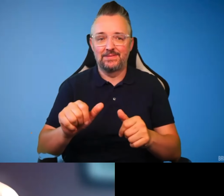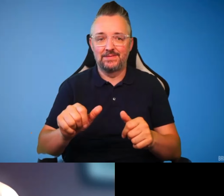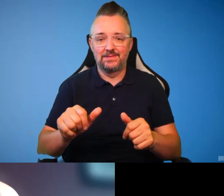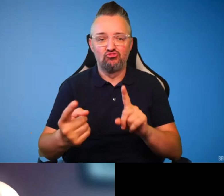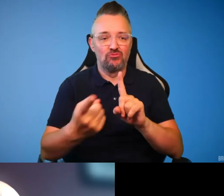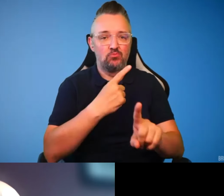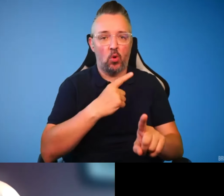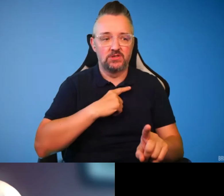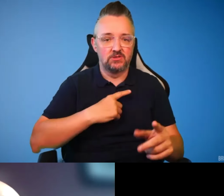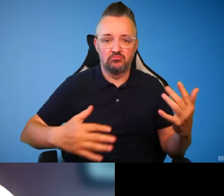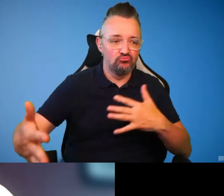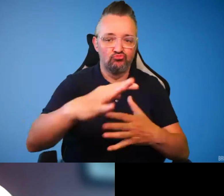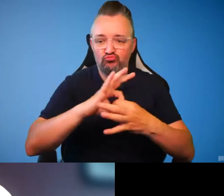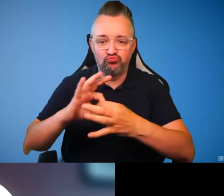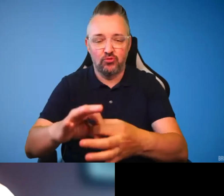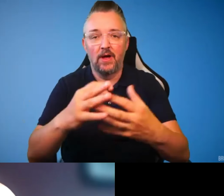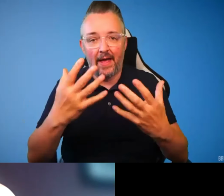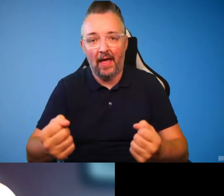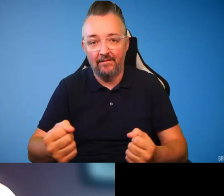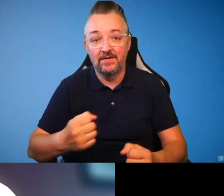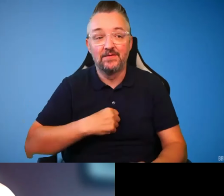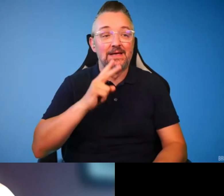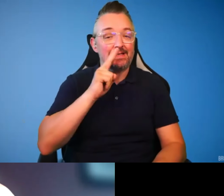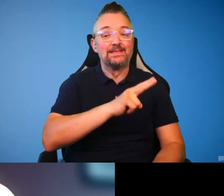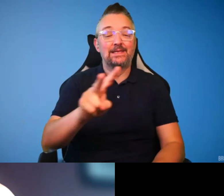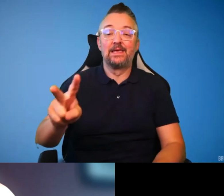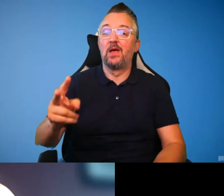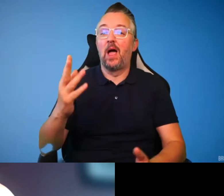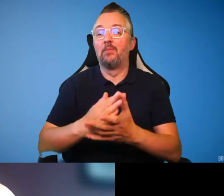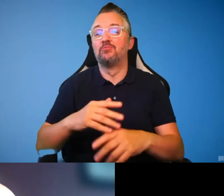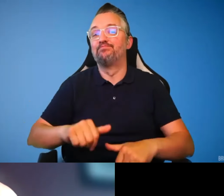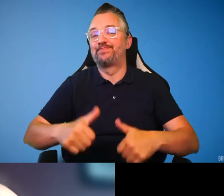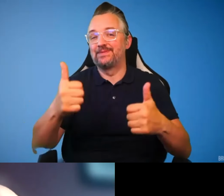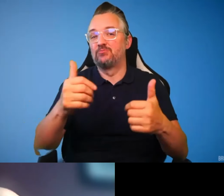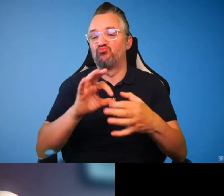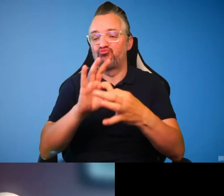community. And I can see that that's already starting to happen here in Scotland.